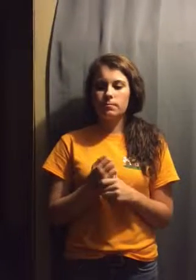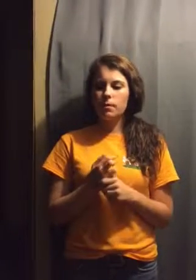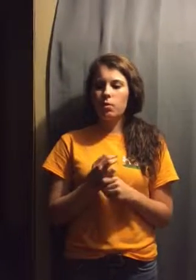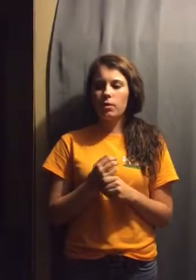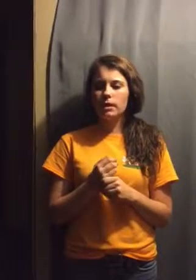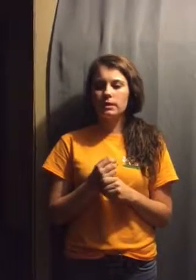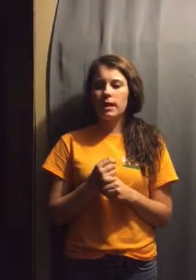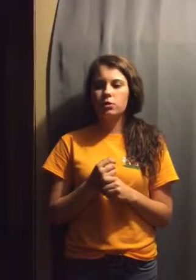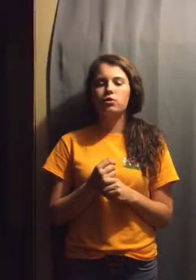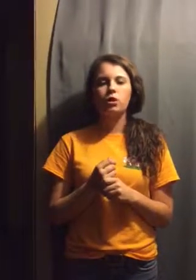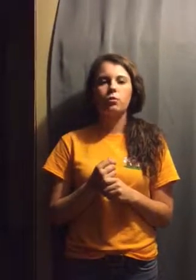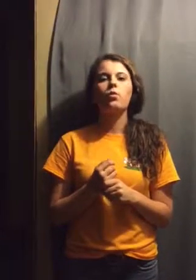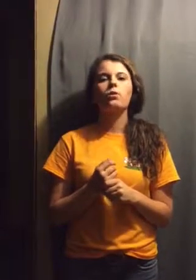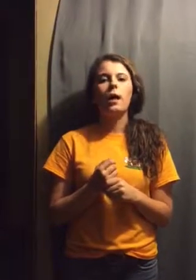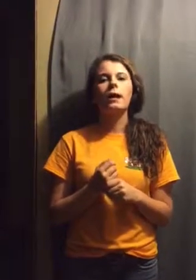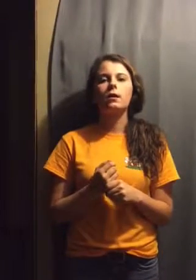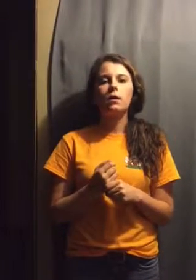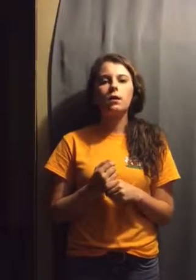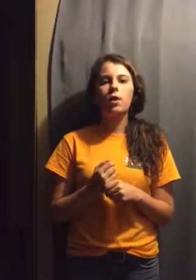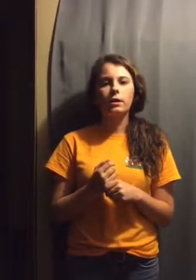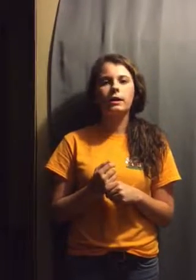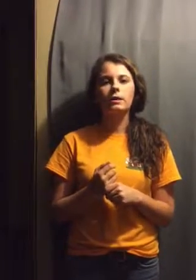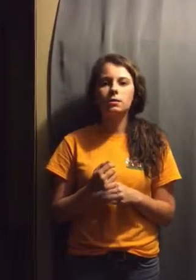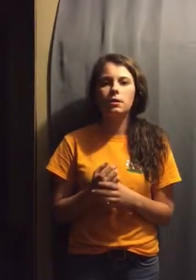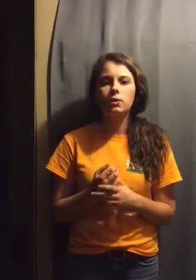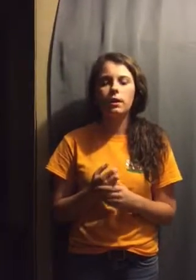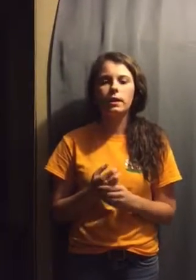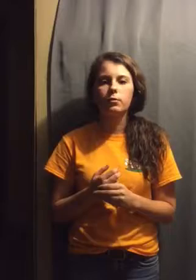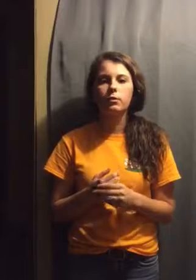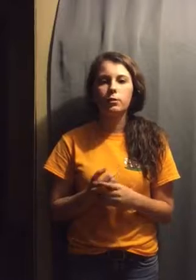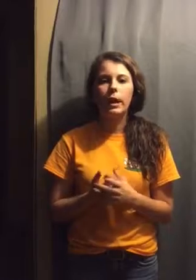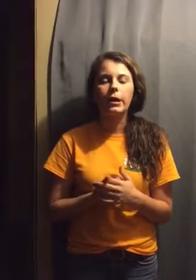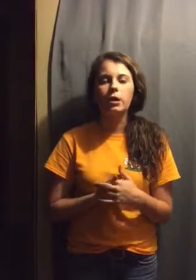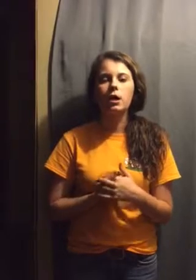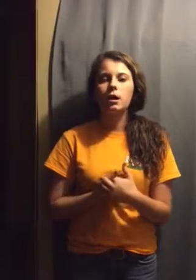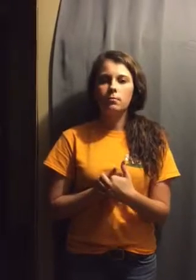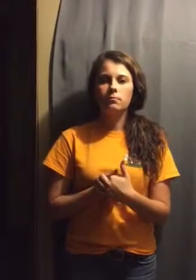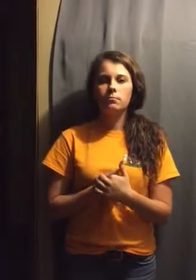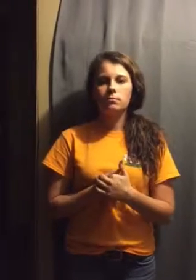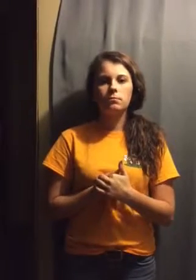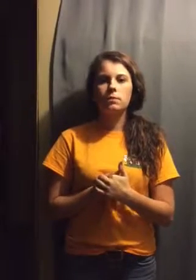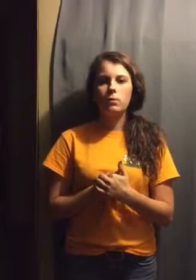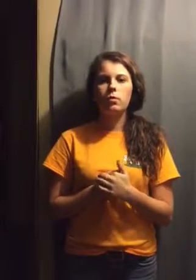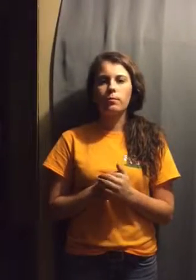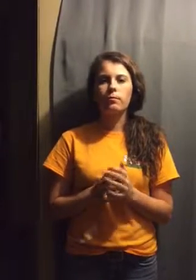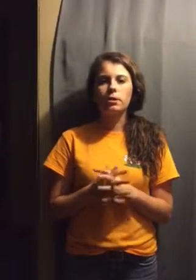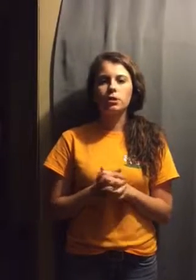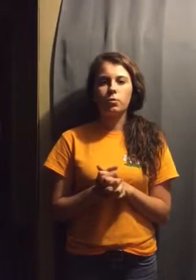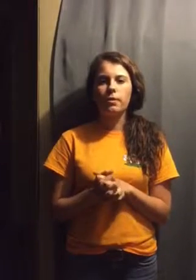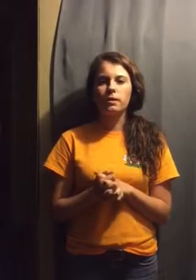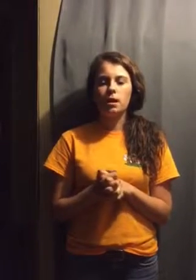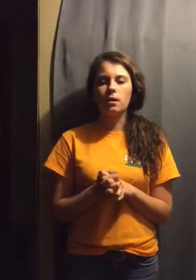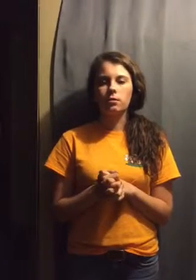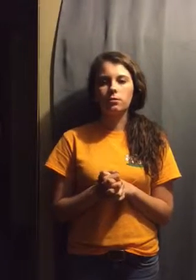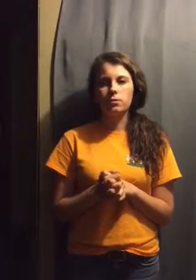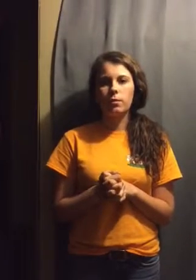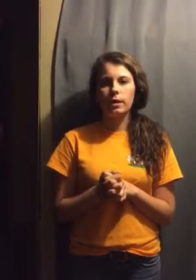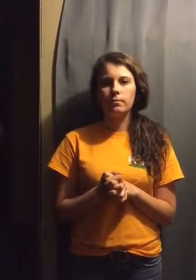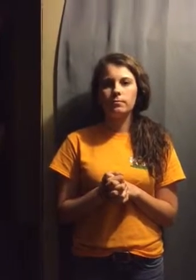the boys, they usually wore like cardigans too. They didn't really wear they wore much as what the girls would wear.